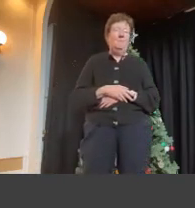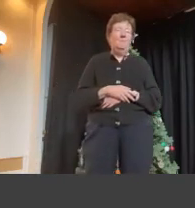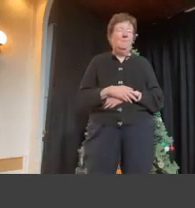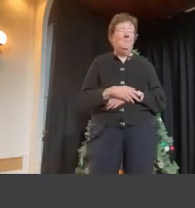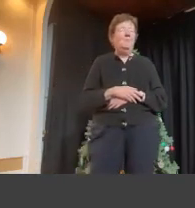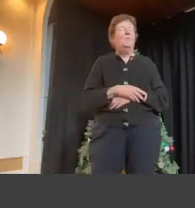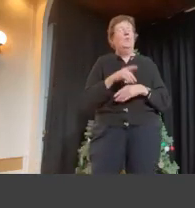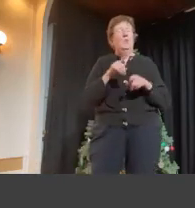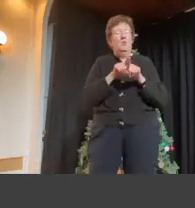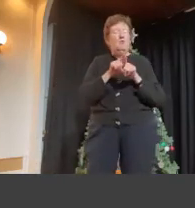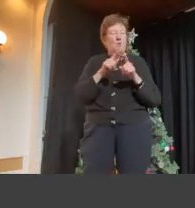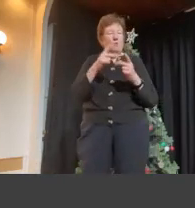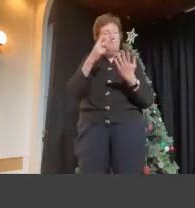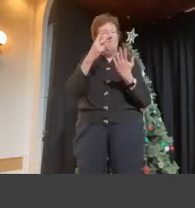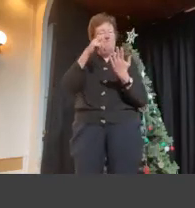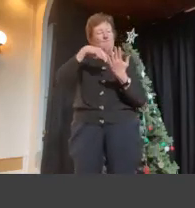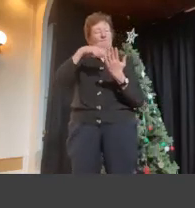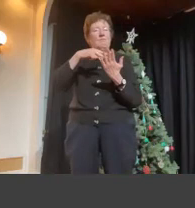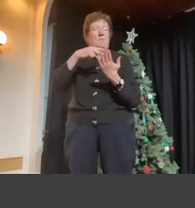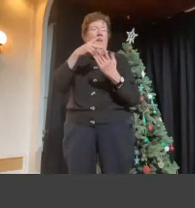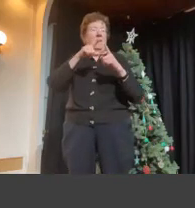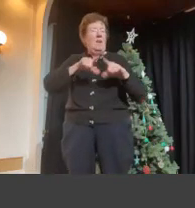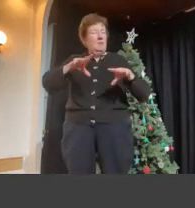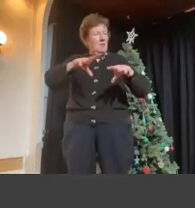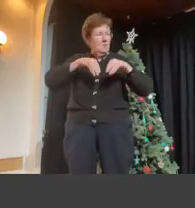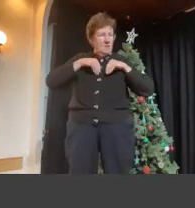of these additional languages.